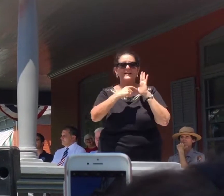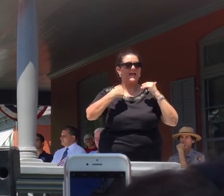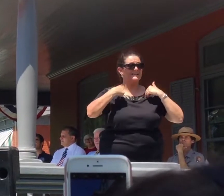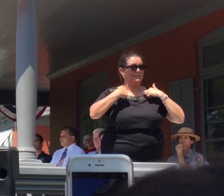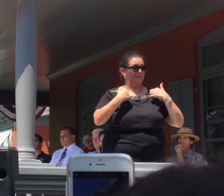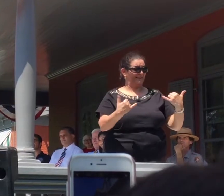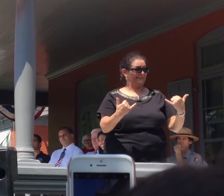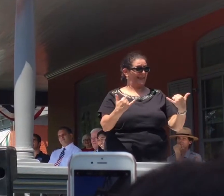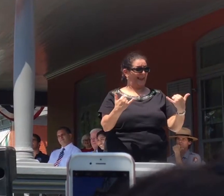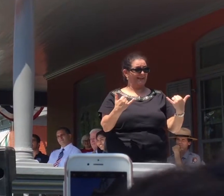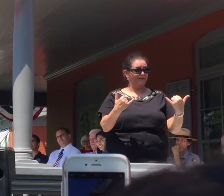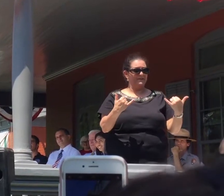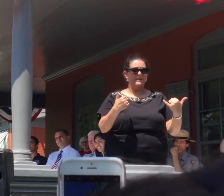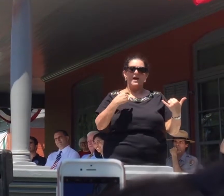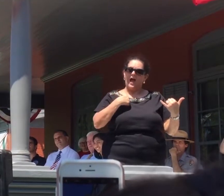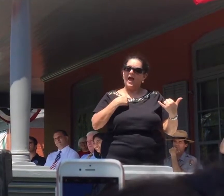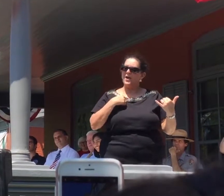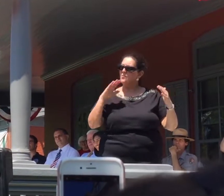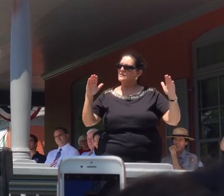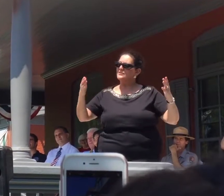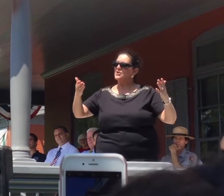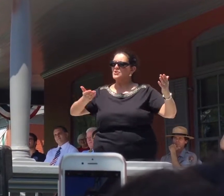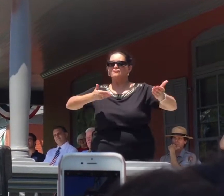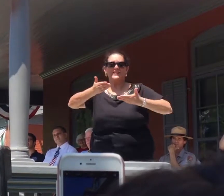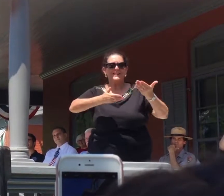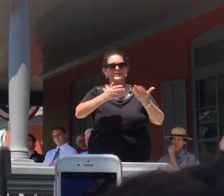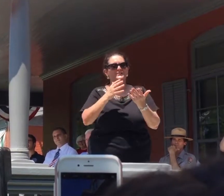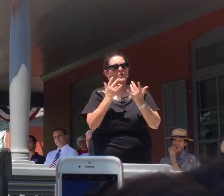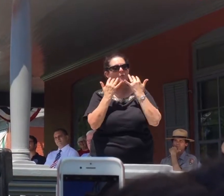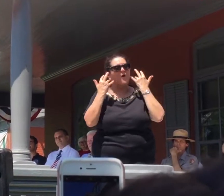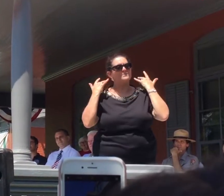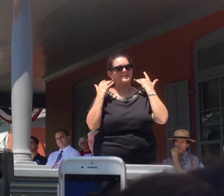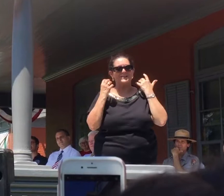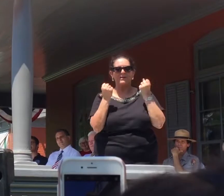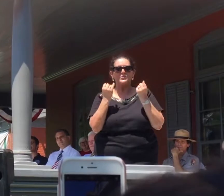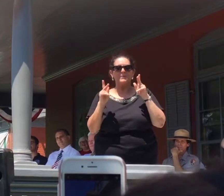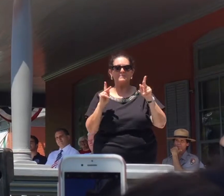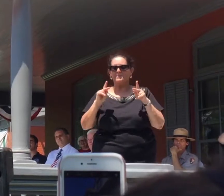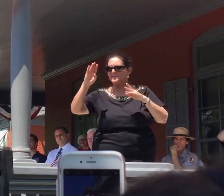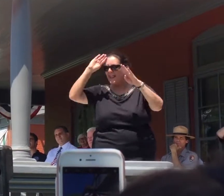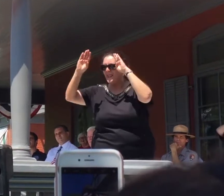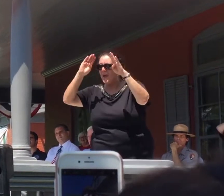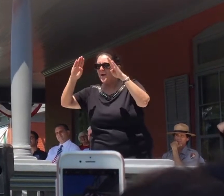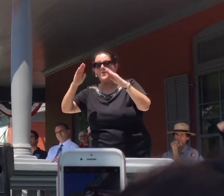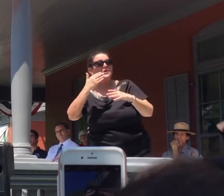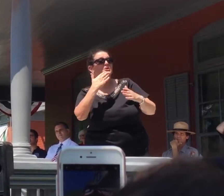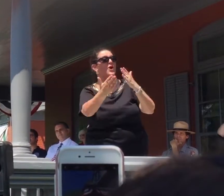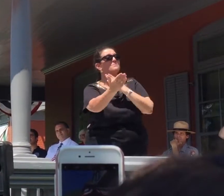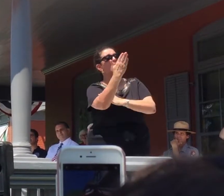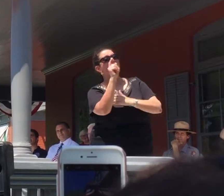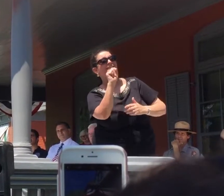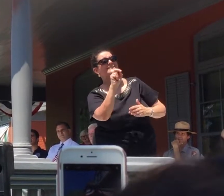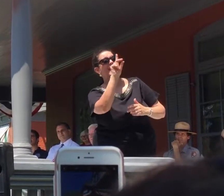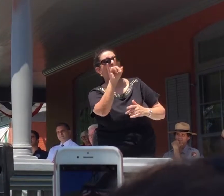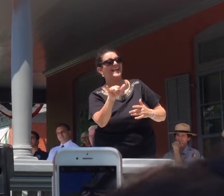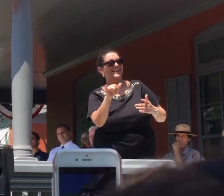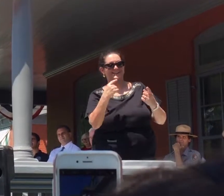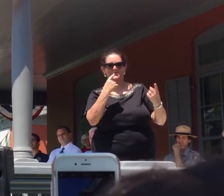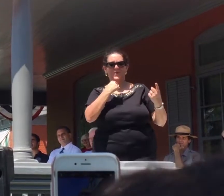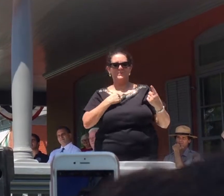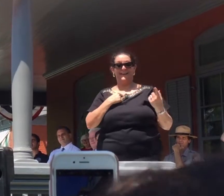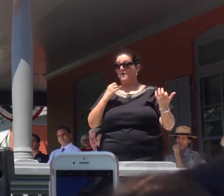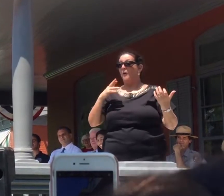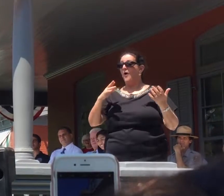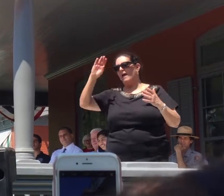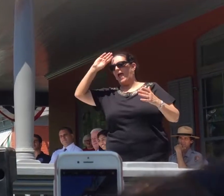today. I was greeted so warmly and appropriately by so many of you. You said, good morning, Teddy, or